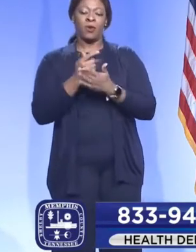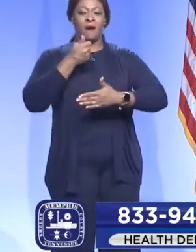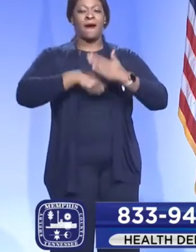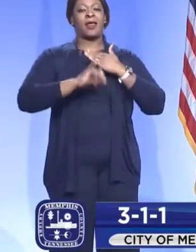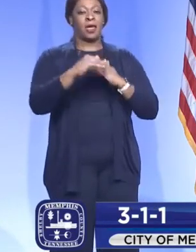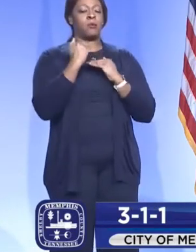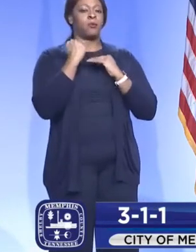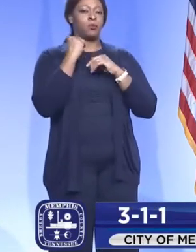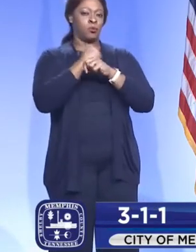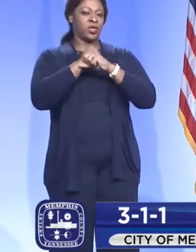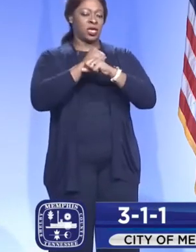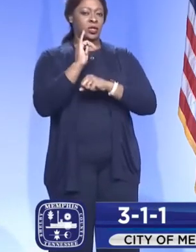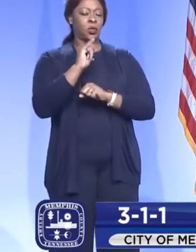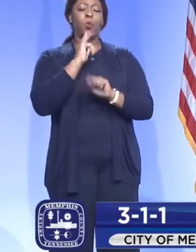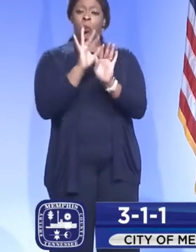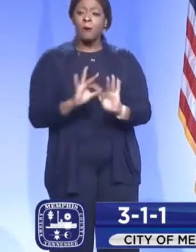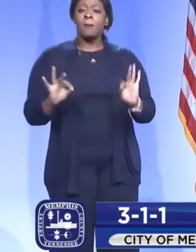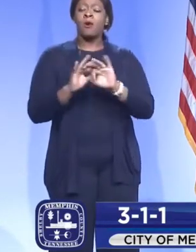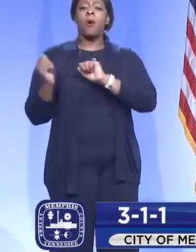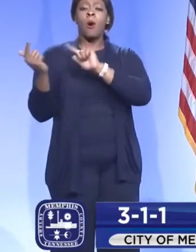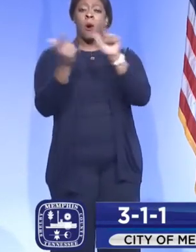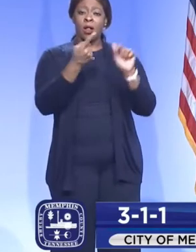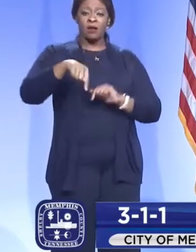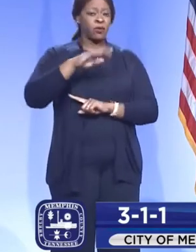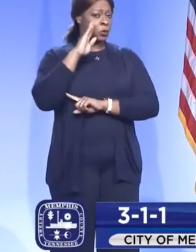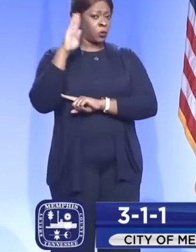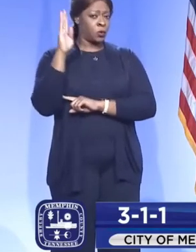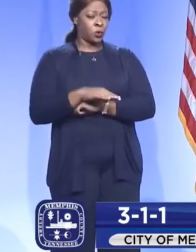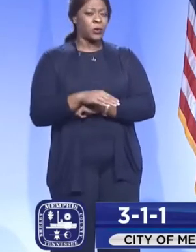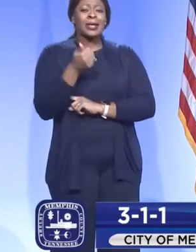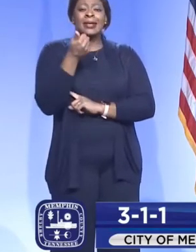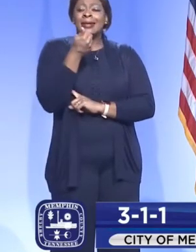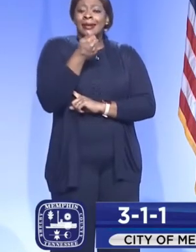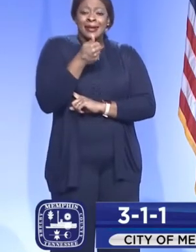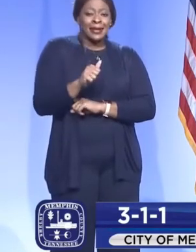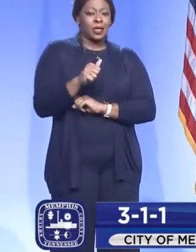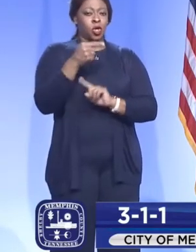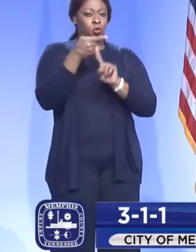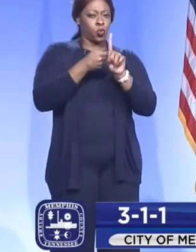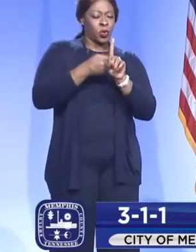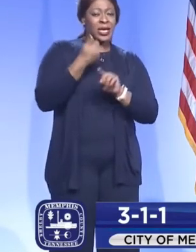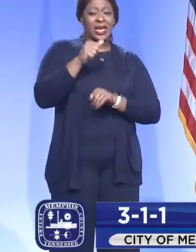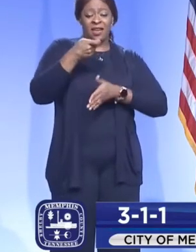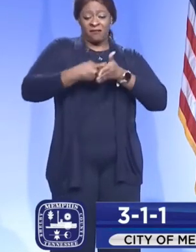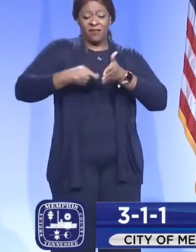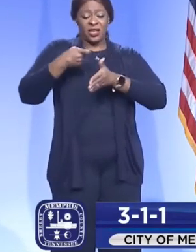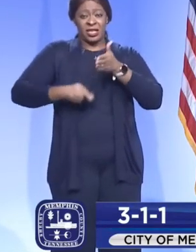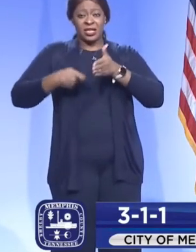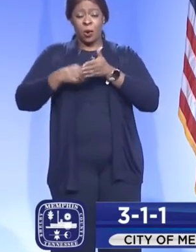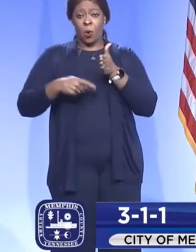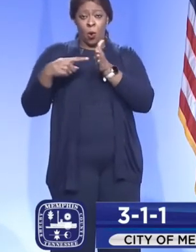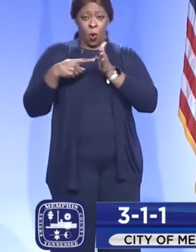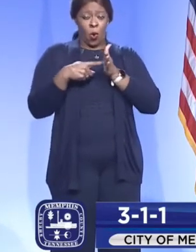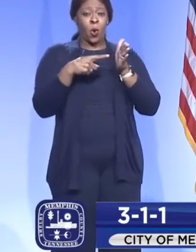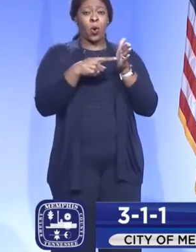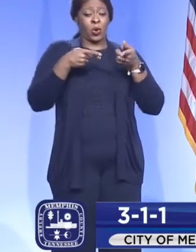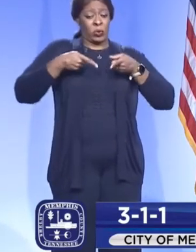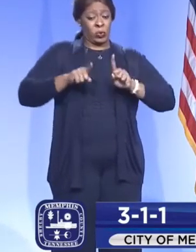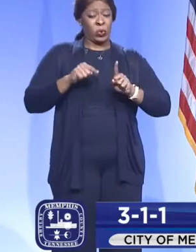country. Tenants who make less than $99,000 a year, who are not able to pay because